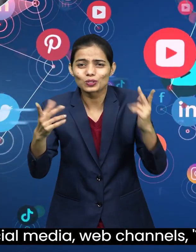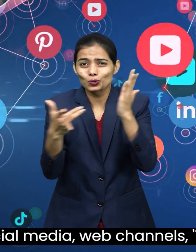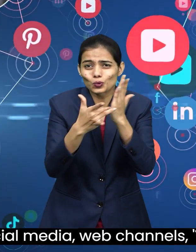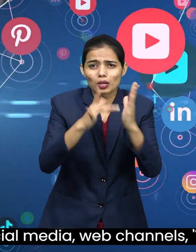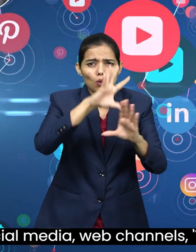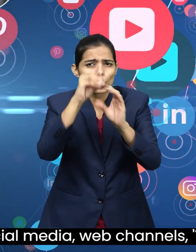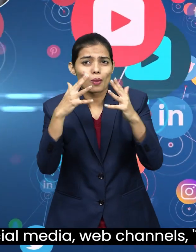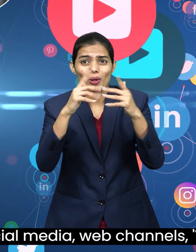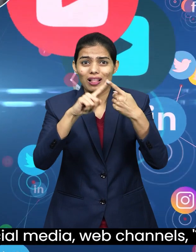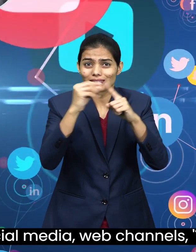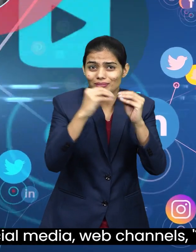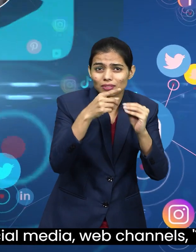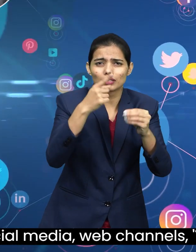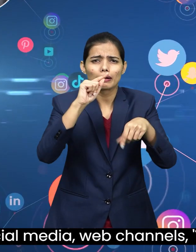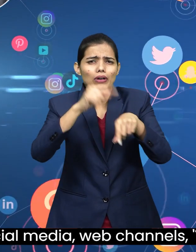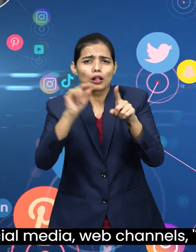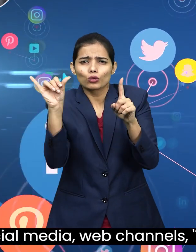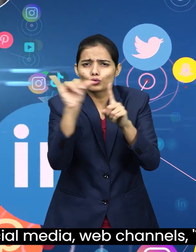etc. for the audience readers.